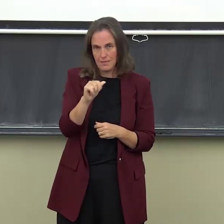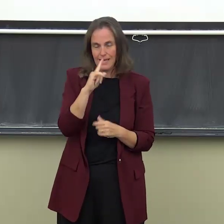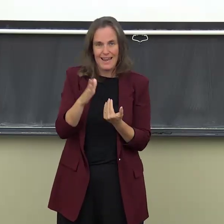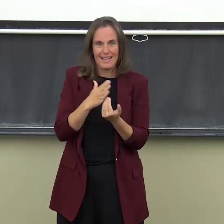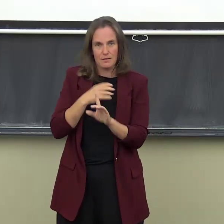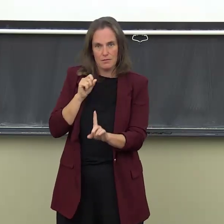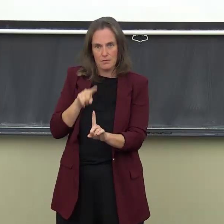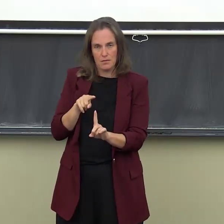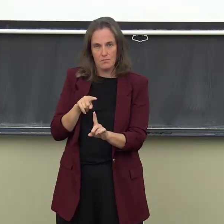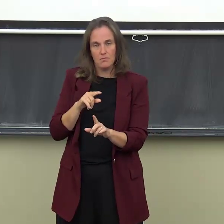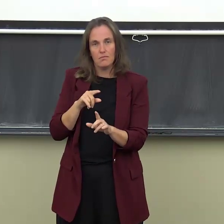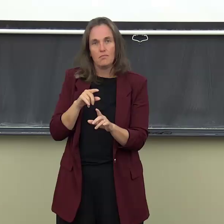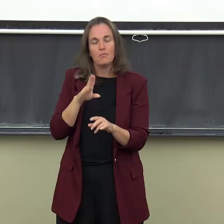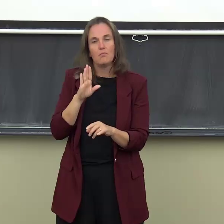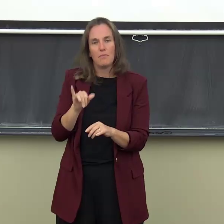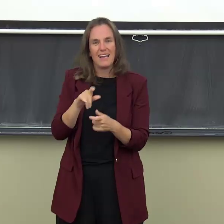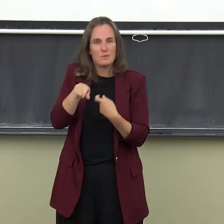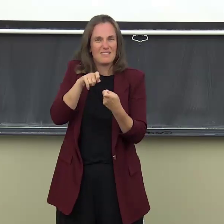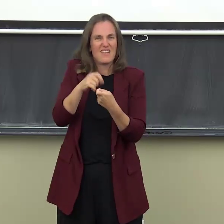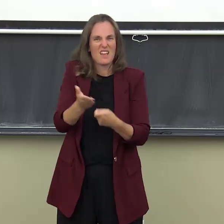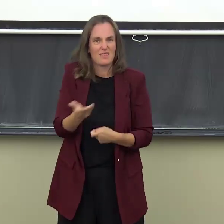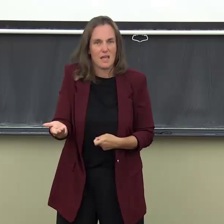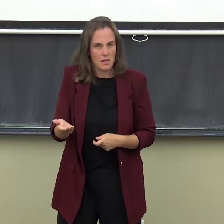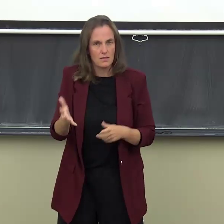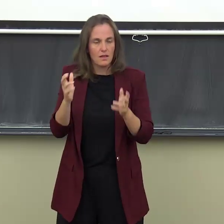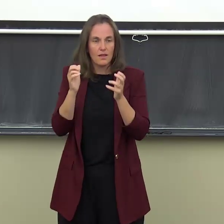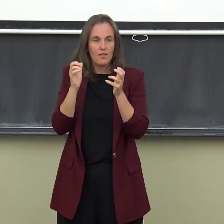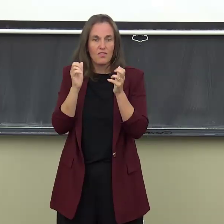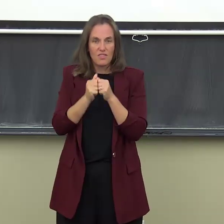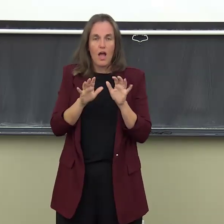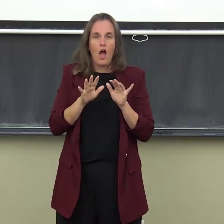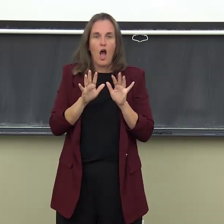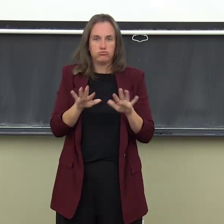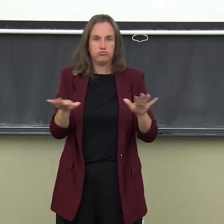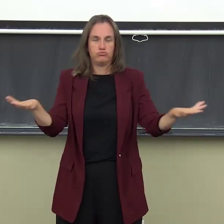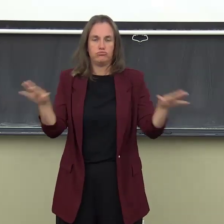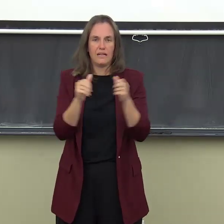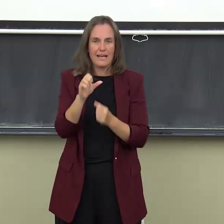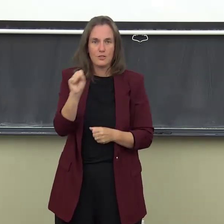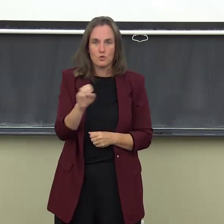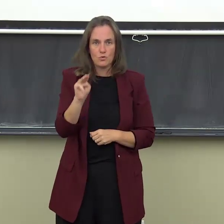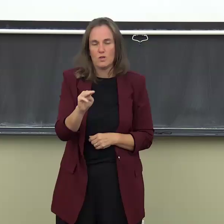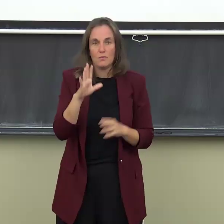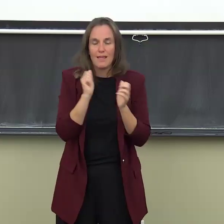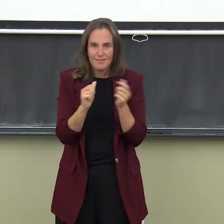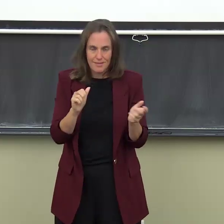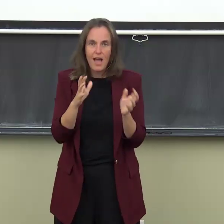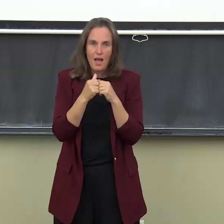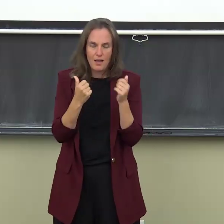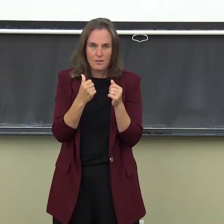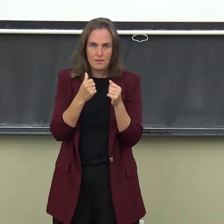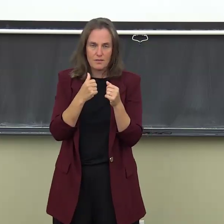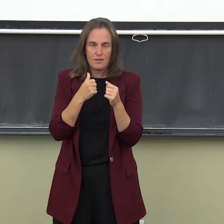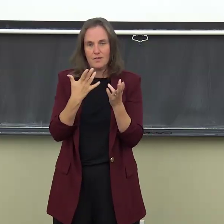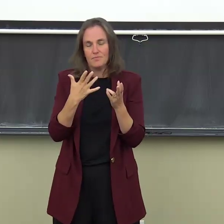easily triggered by very specific things that are prevalent in social media, Right. that the algorithms love to throw